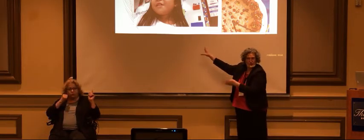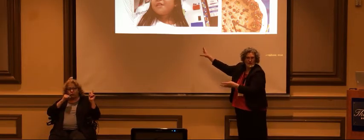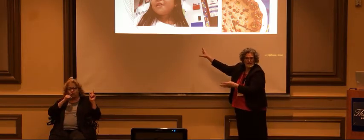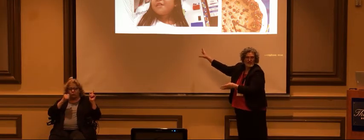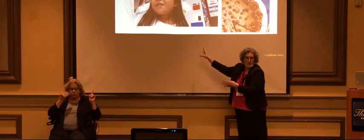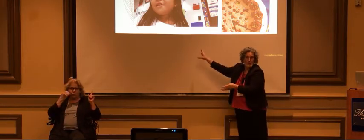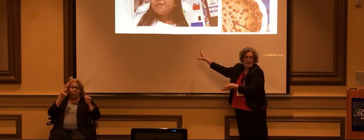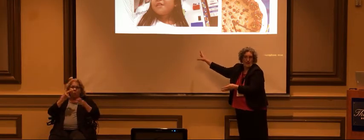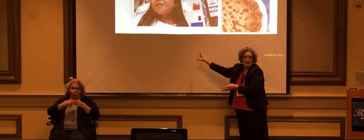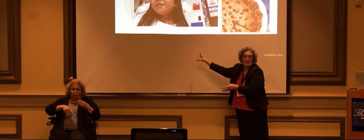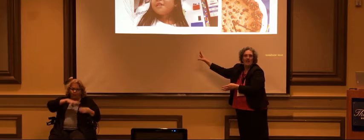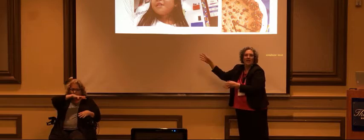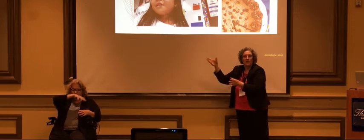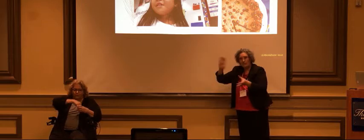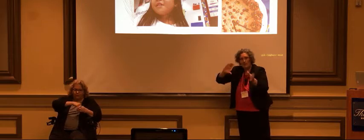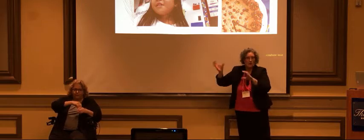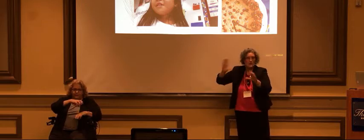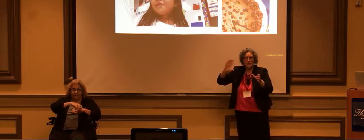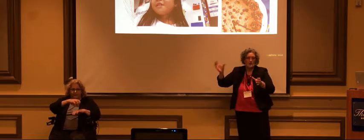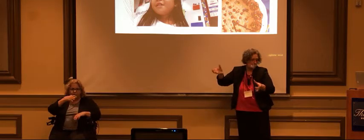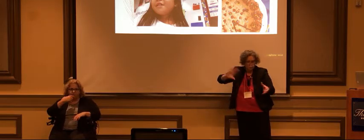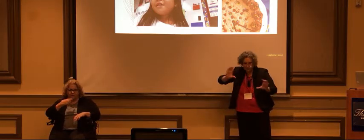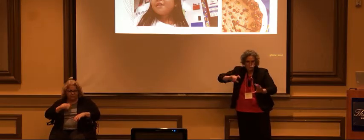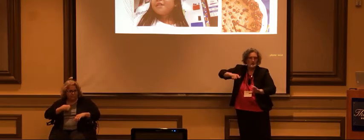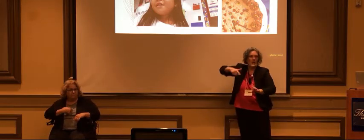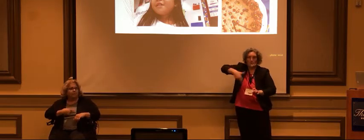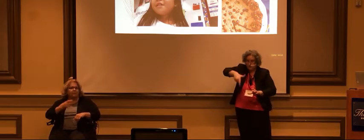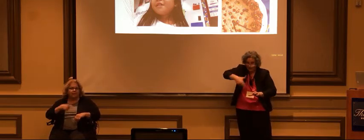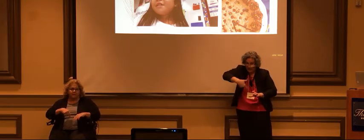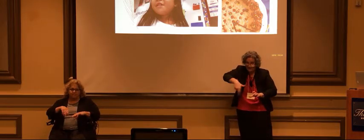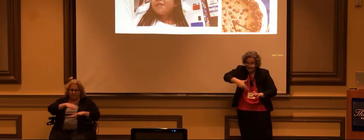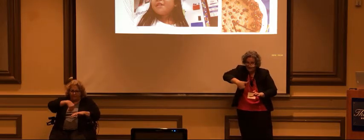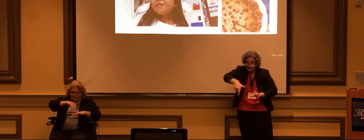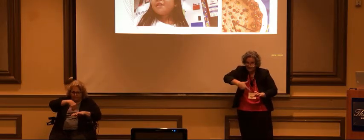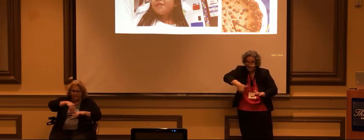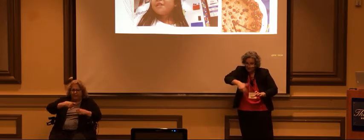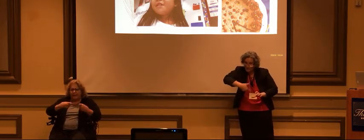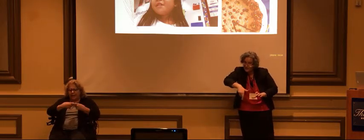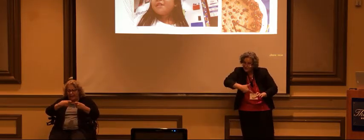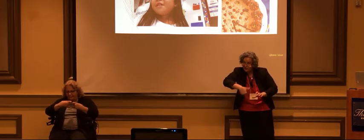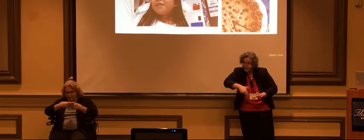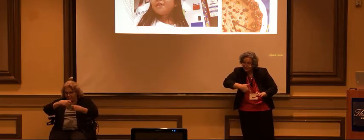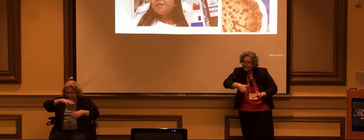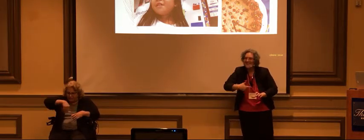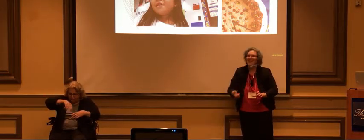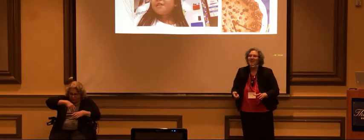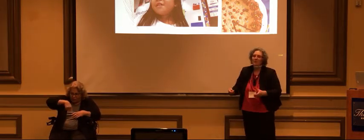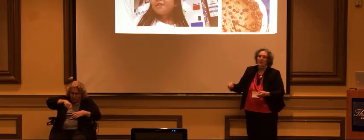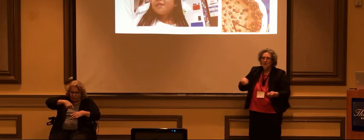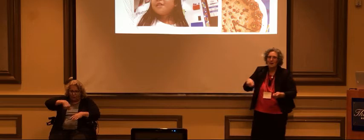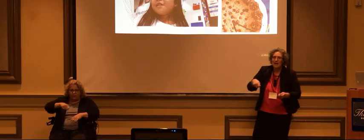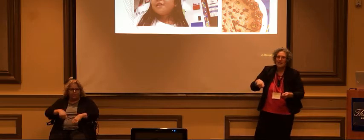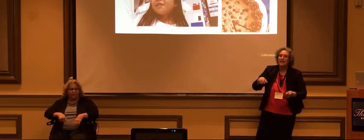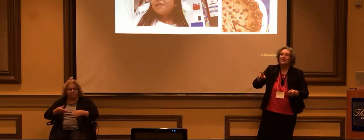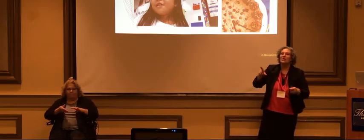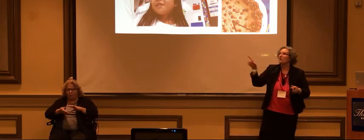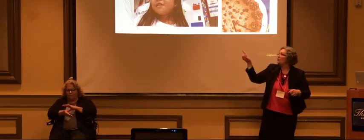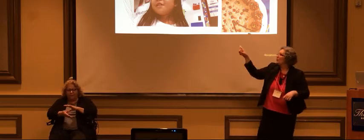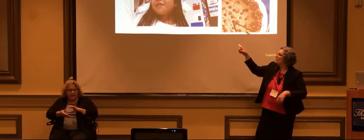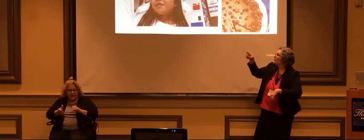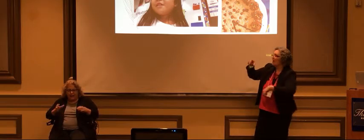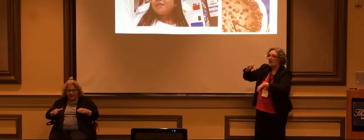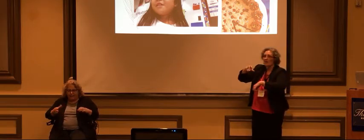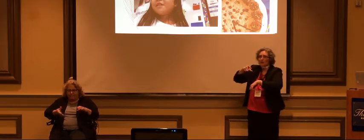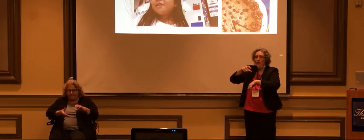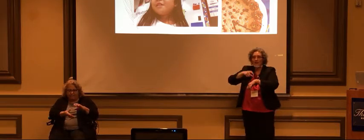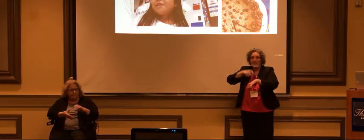specific ingredients that go in a cake. And she can tell you, you know, gotta put them on, use an electric mixer, put it in a pan. She